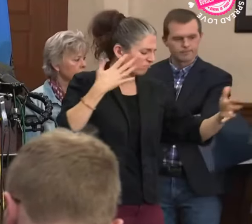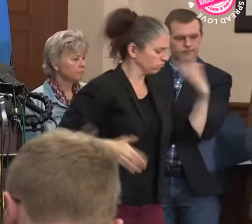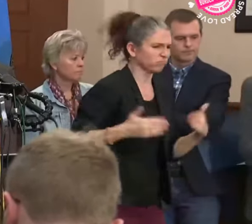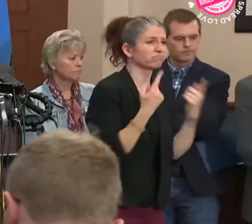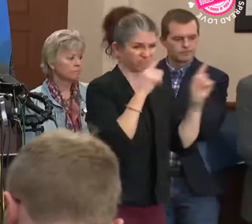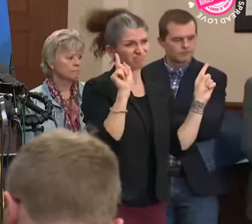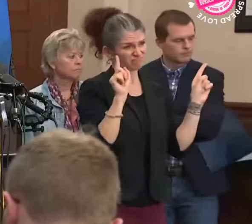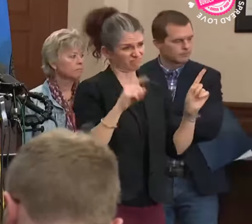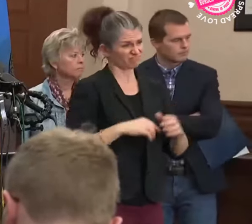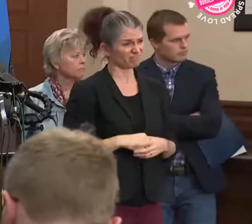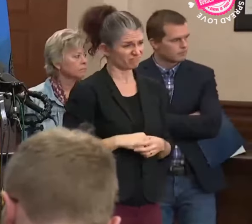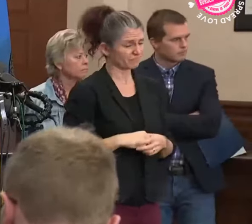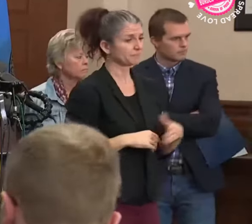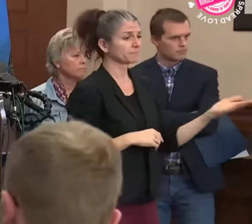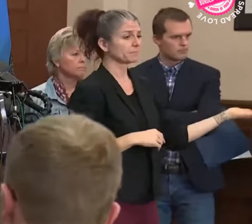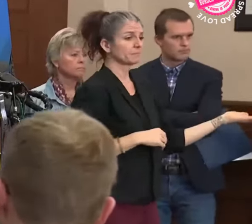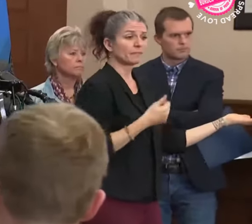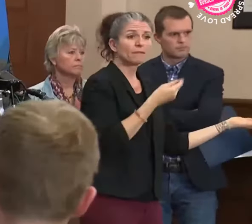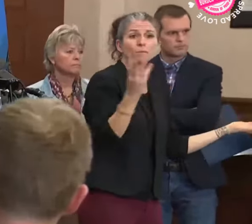We'll take a few